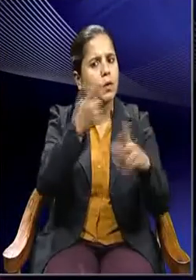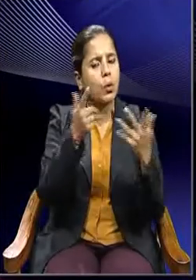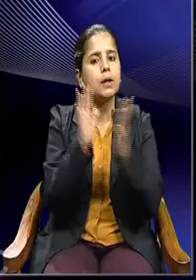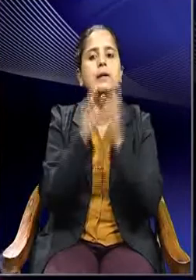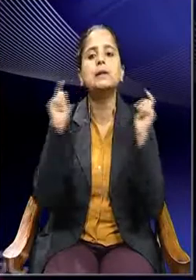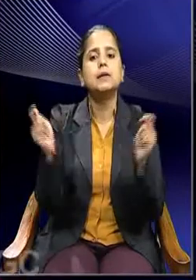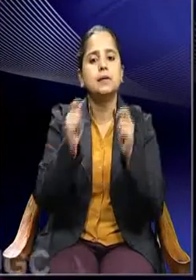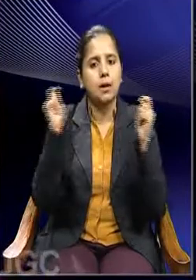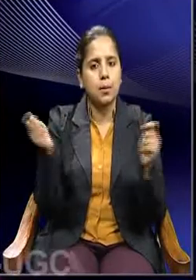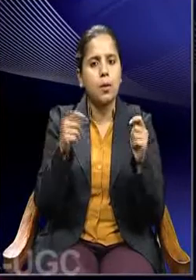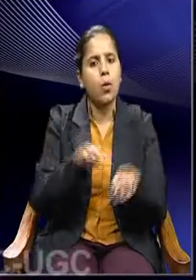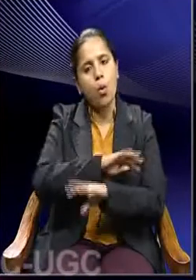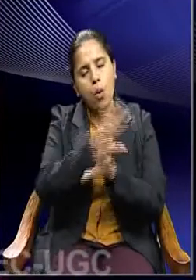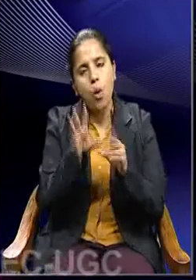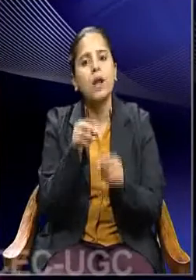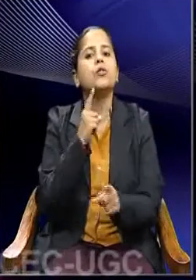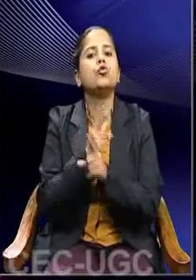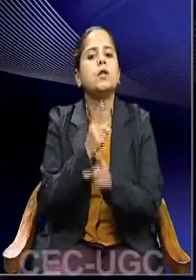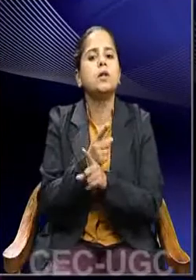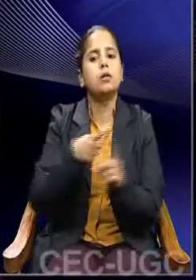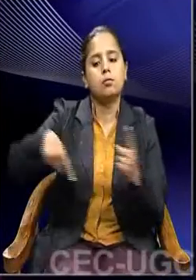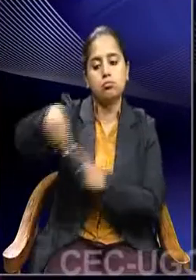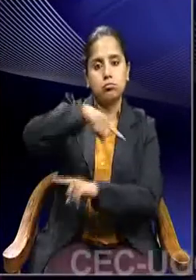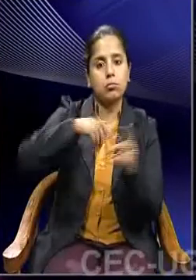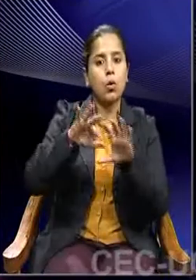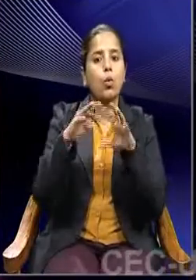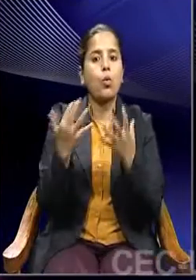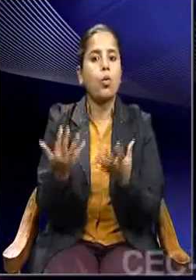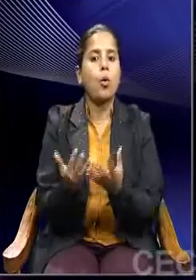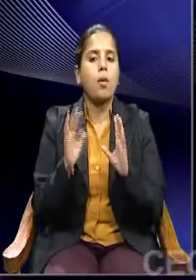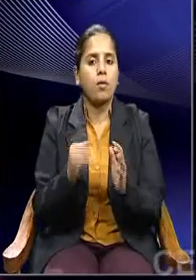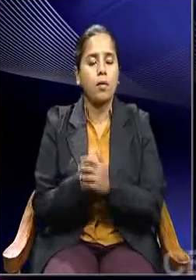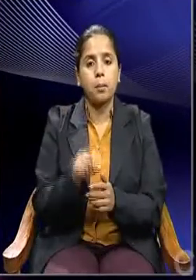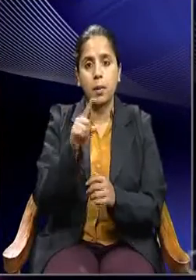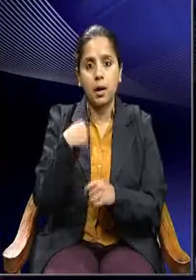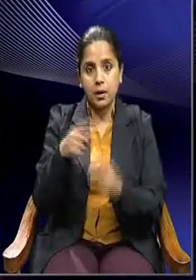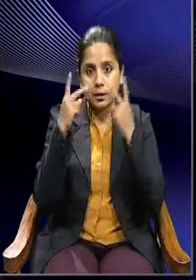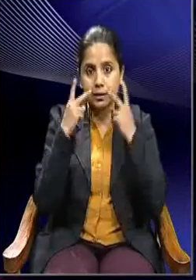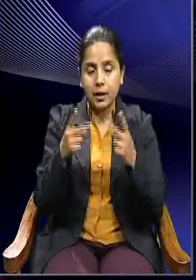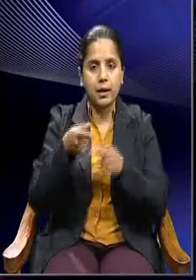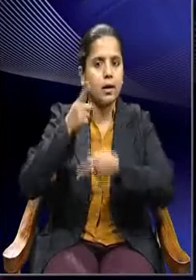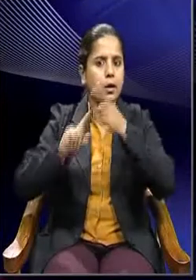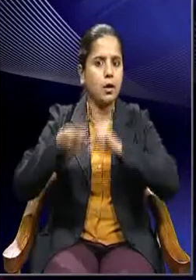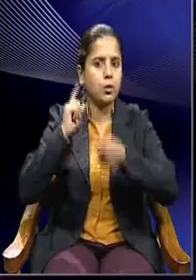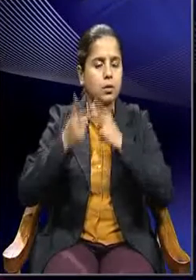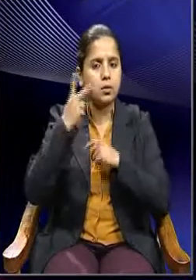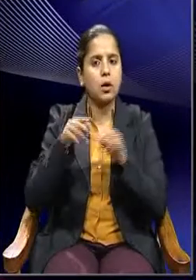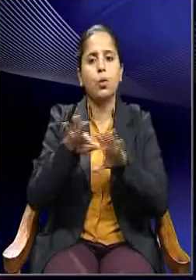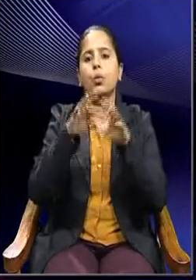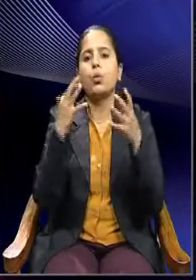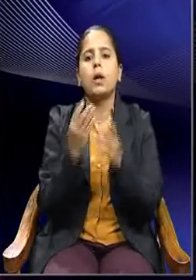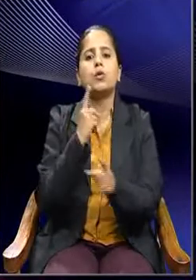celebrate all teachers around the globe. When we look at the history of World Teachers